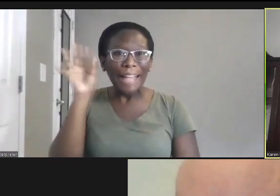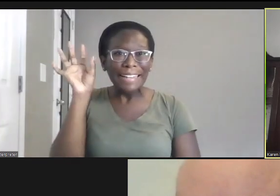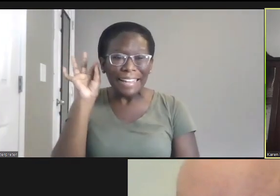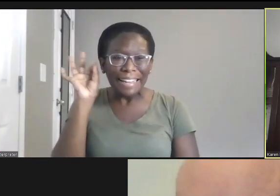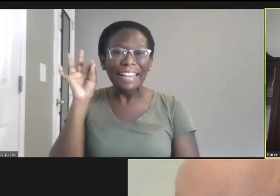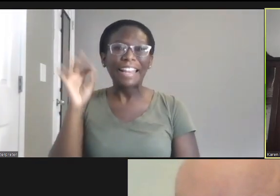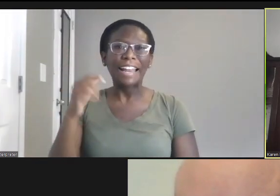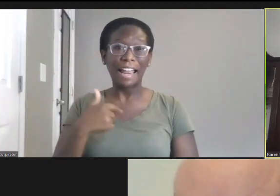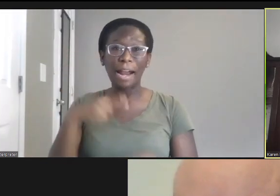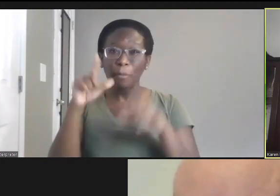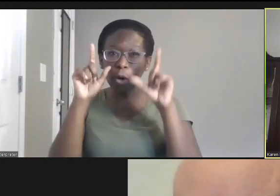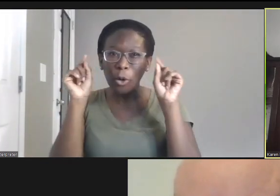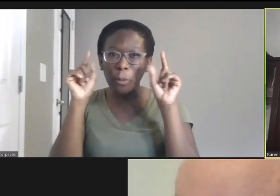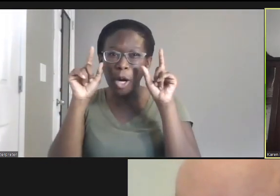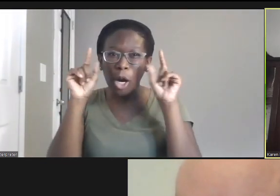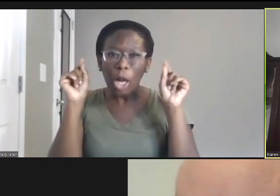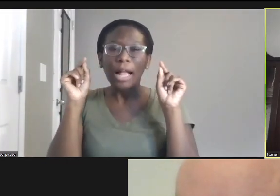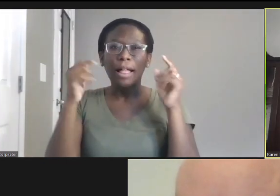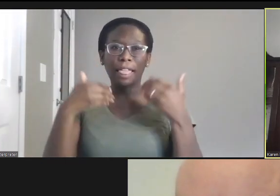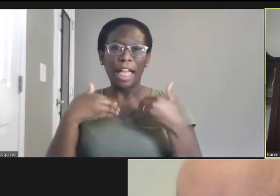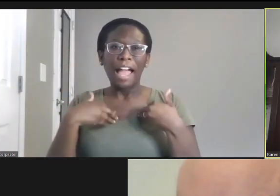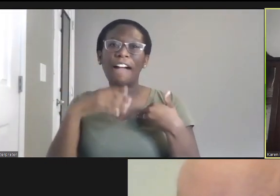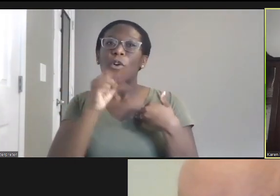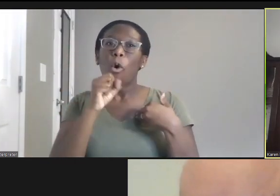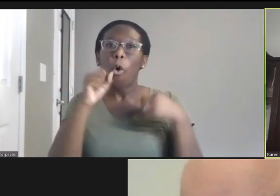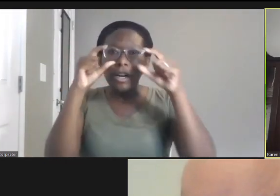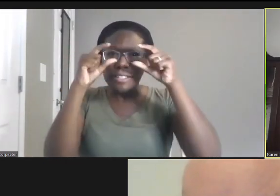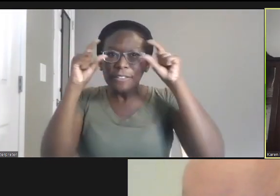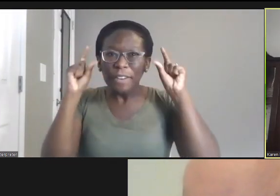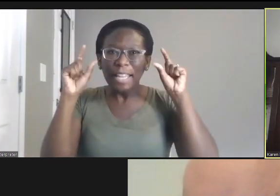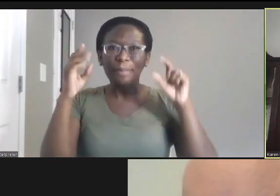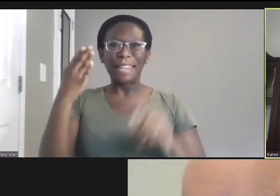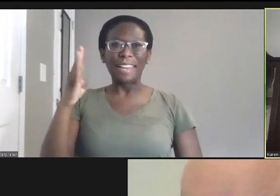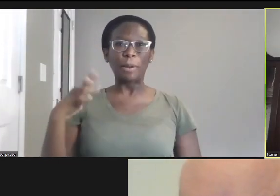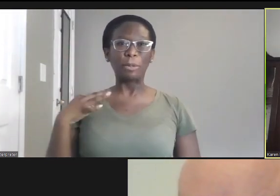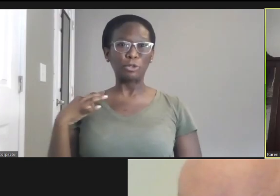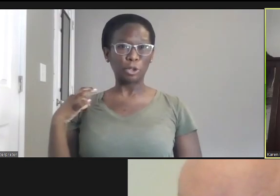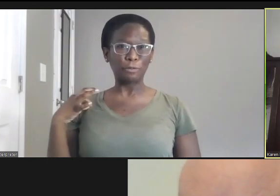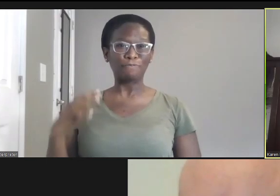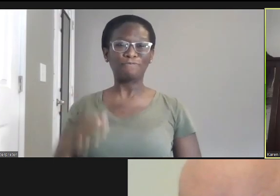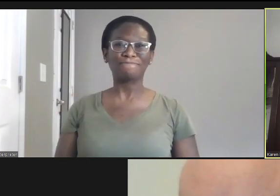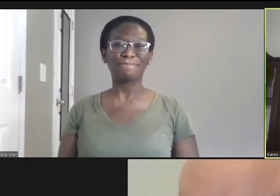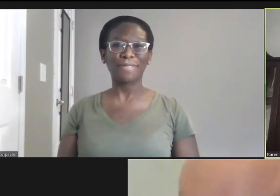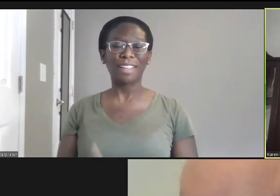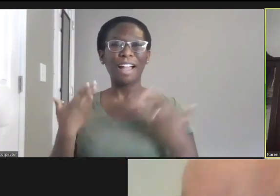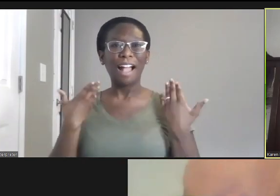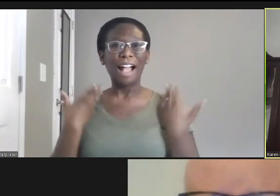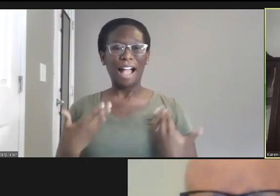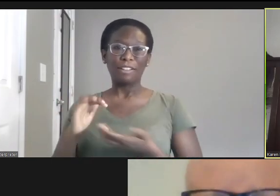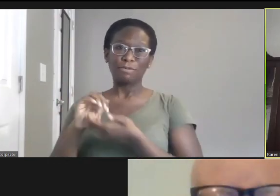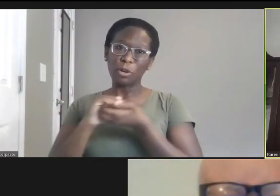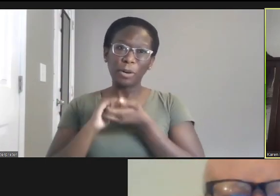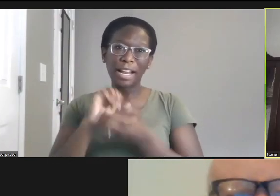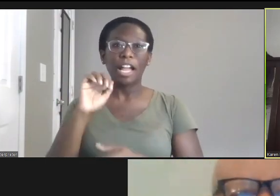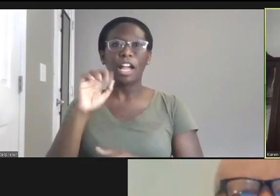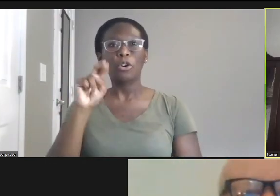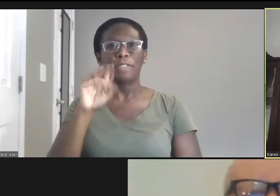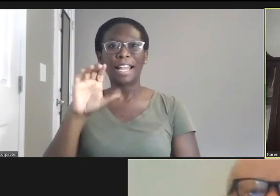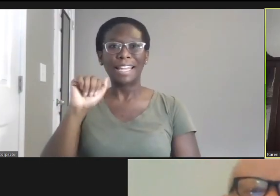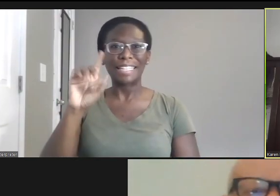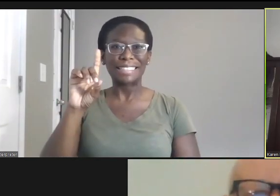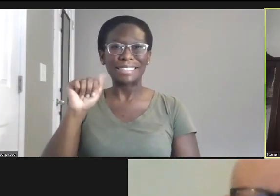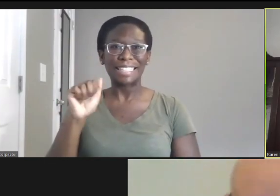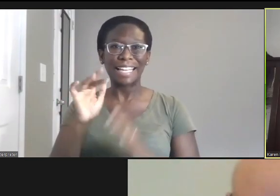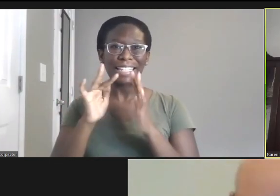wearing glasses that have an orange frame and blue shirt. I am with the North Carolina ADA Network, and we are a